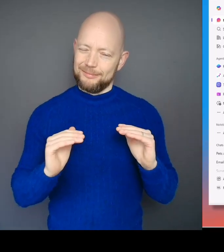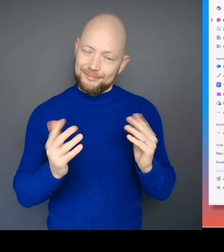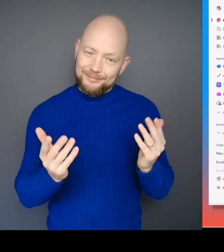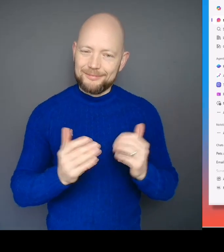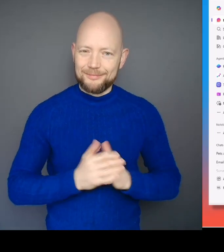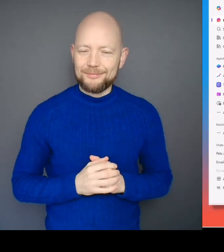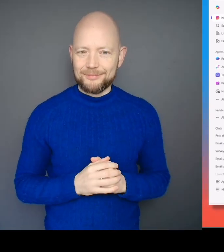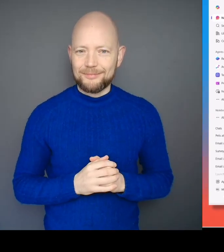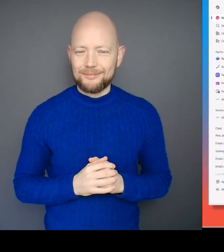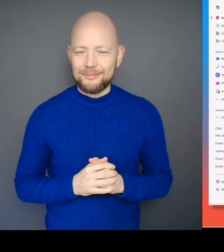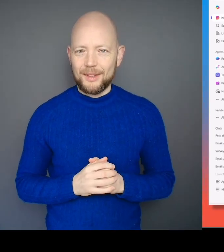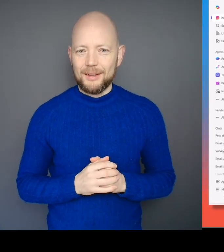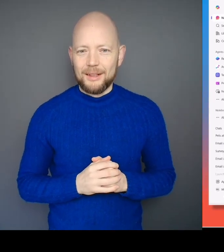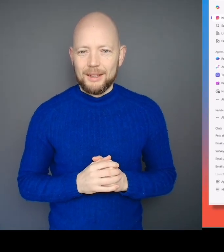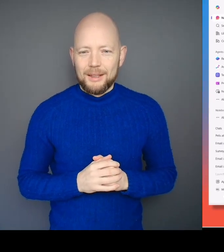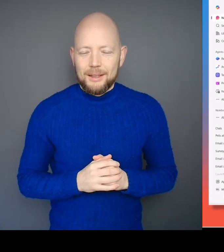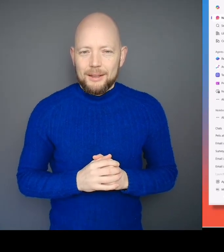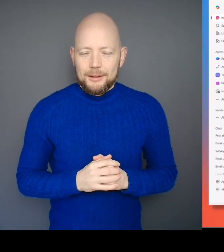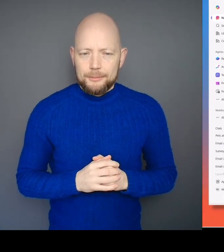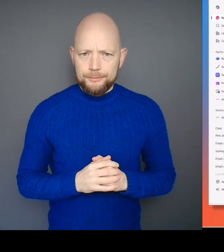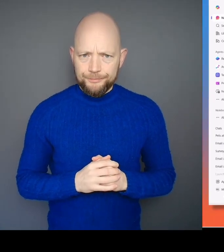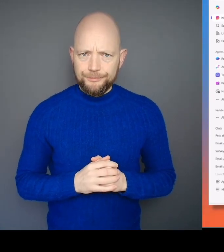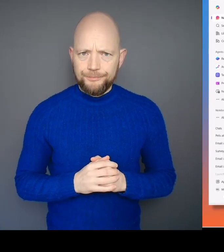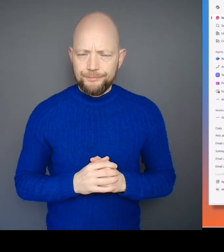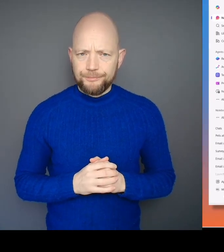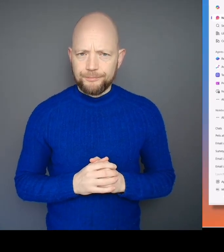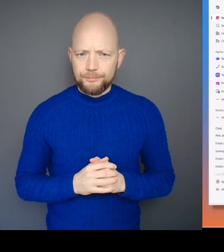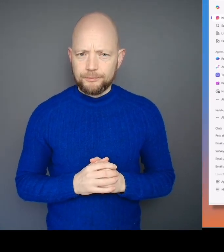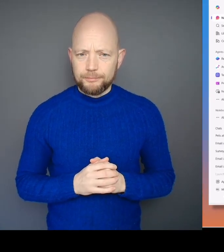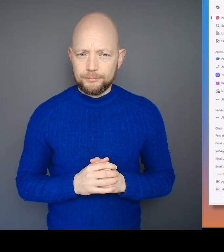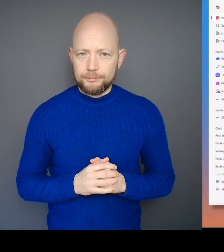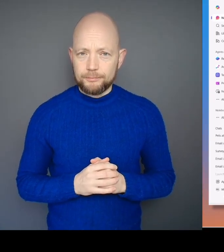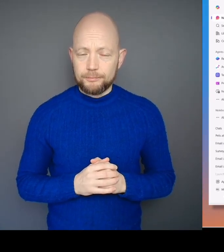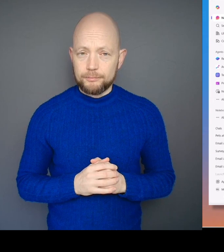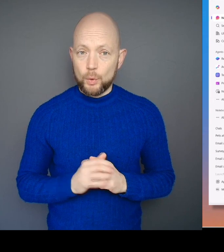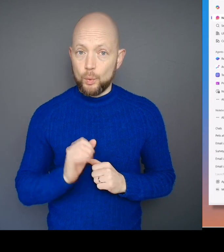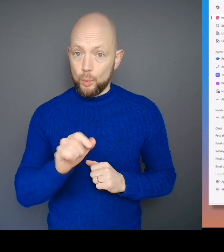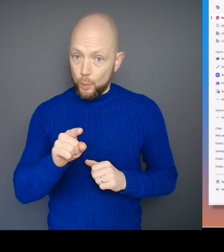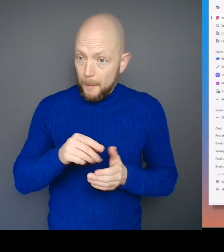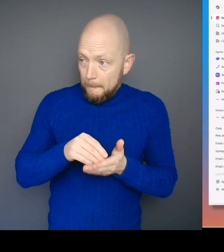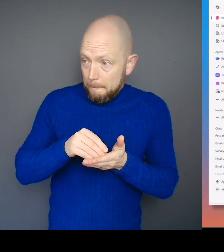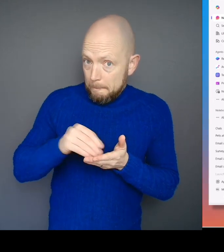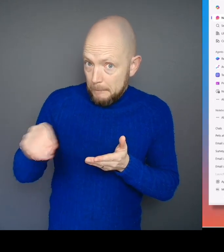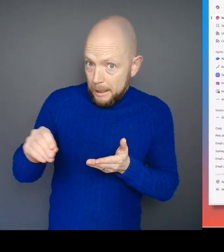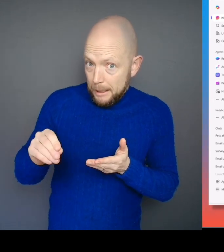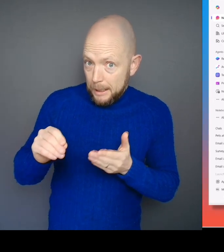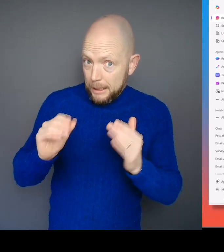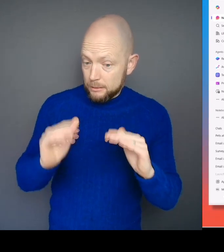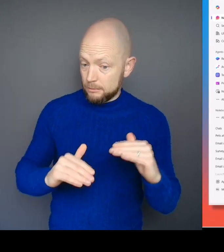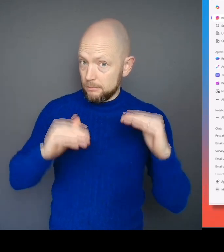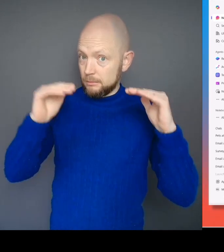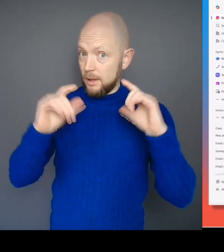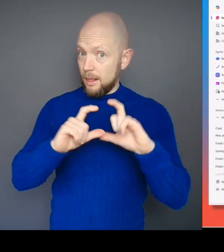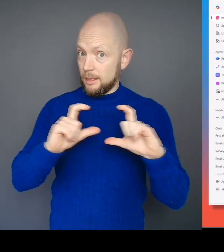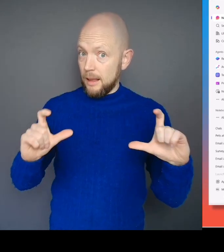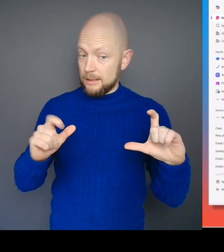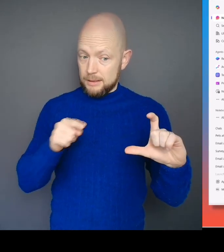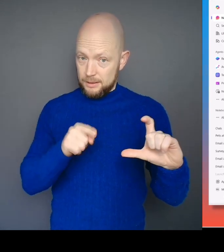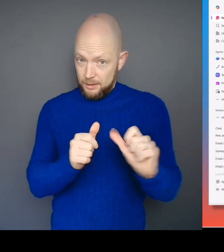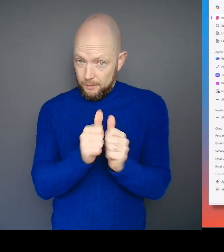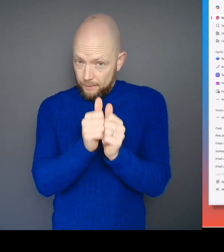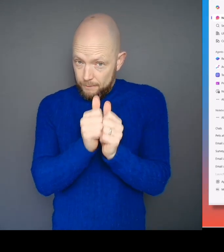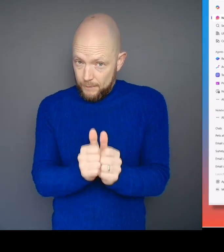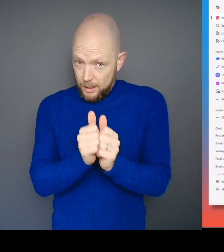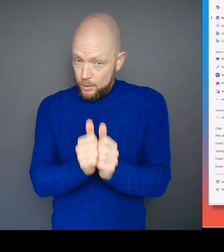you here. Now, the most important thing to understand about this, and this is where all of the value of the paid license comes from,